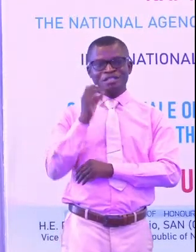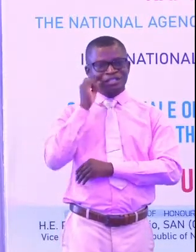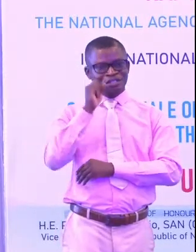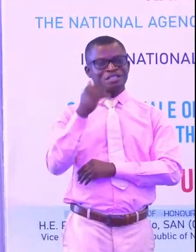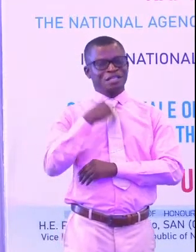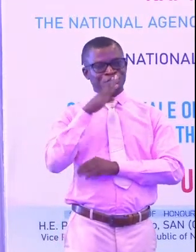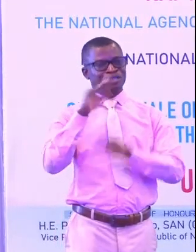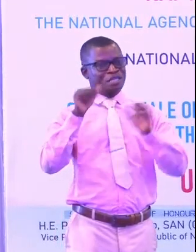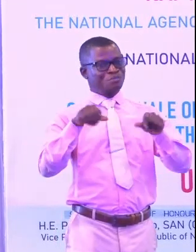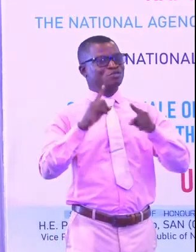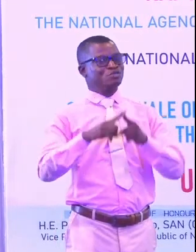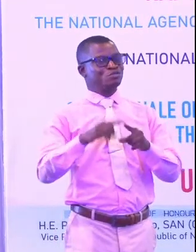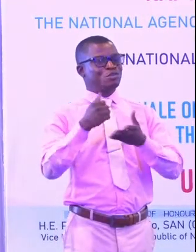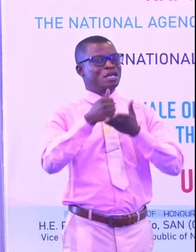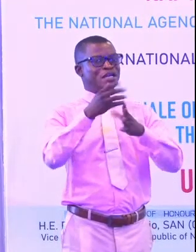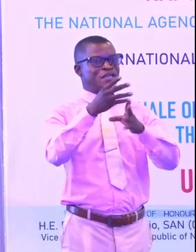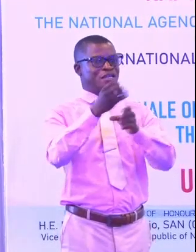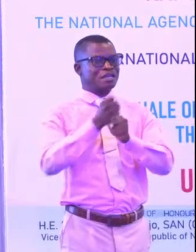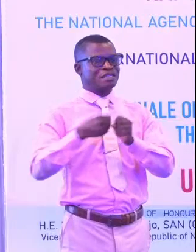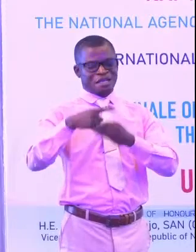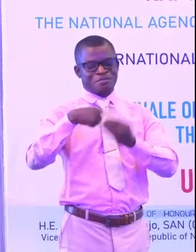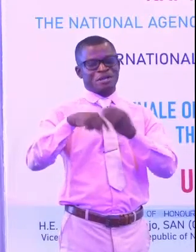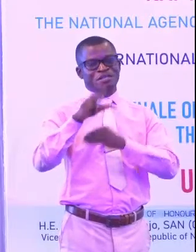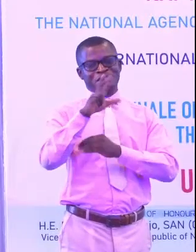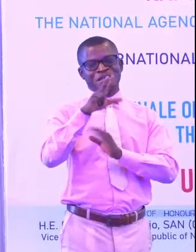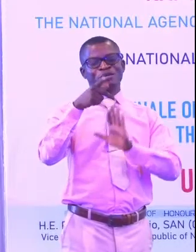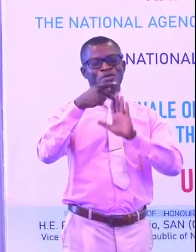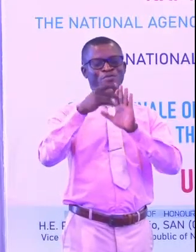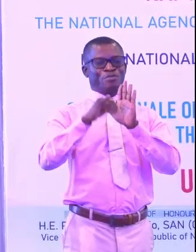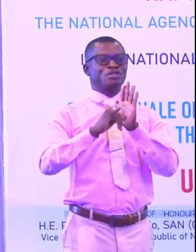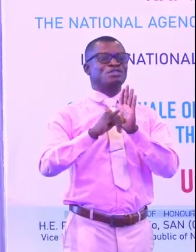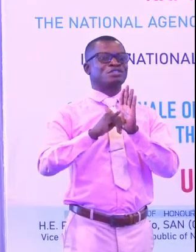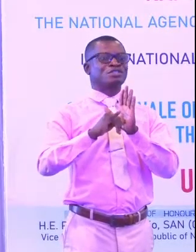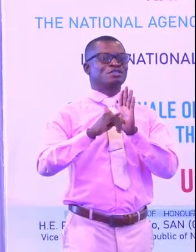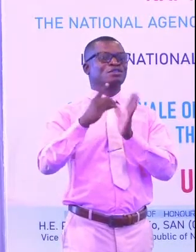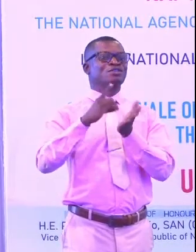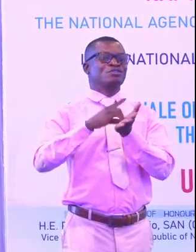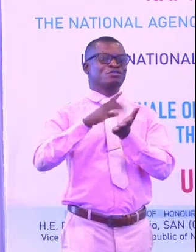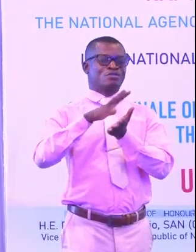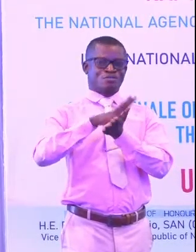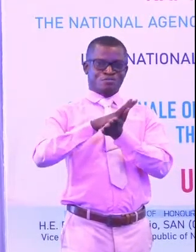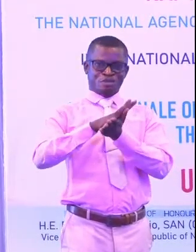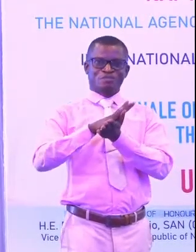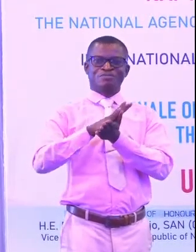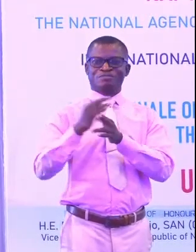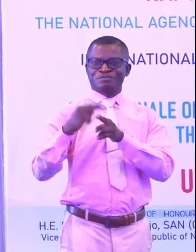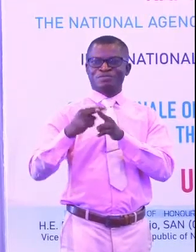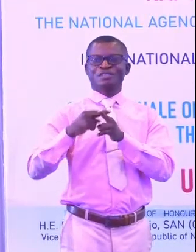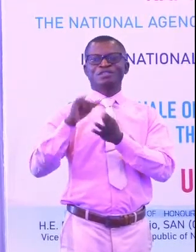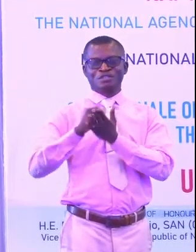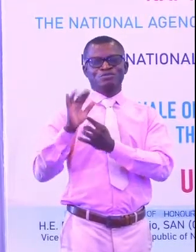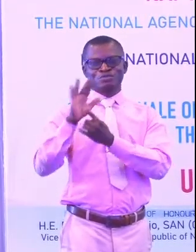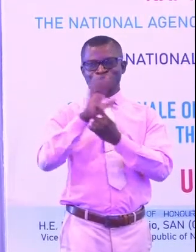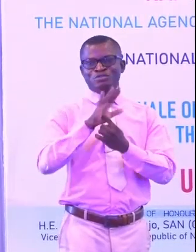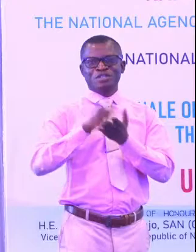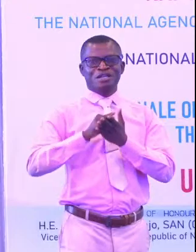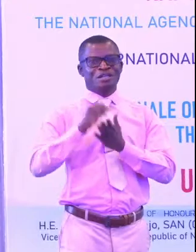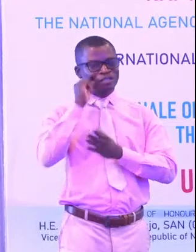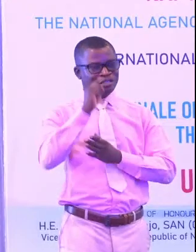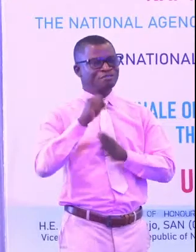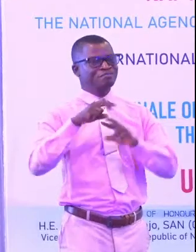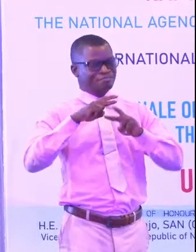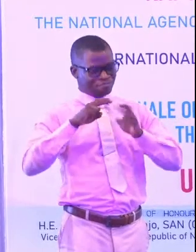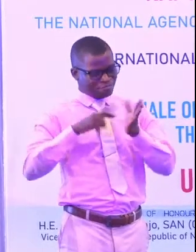able to help secure about approval of 3 policy documents in a short time. That's to show you that she's research